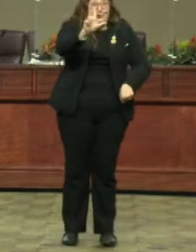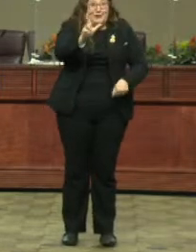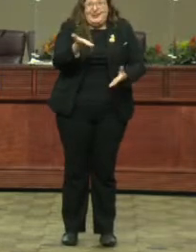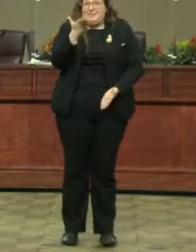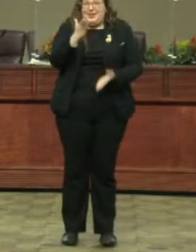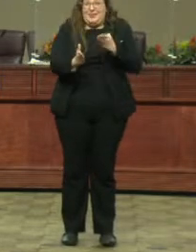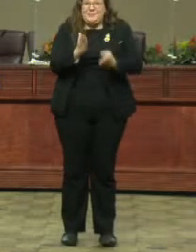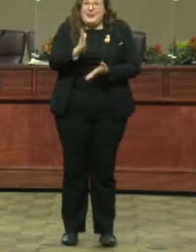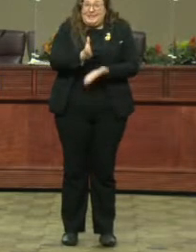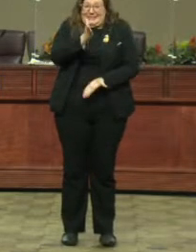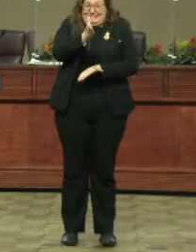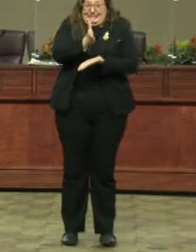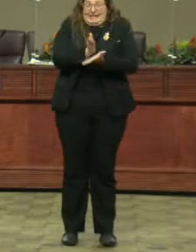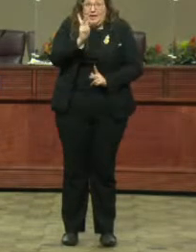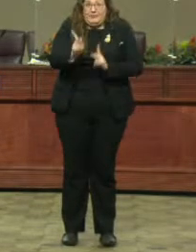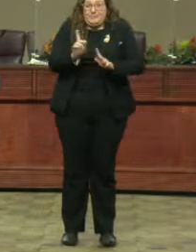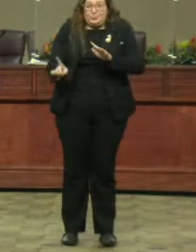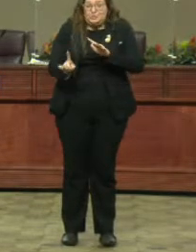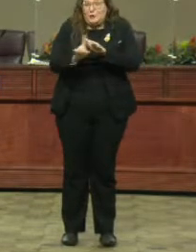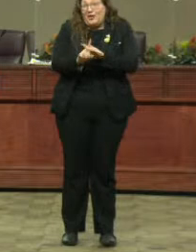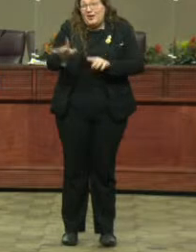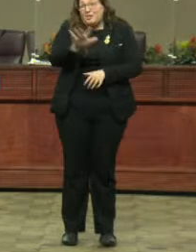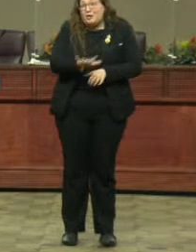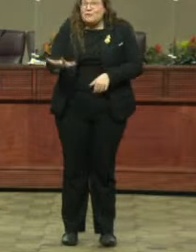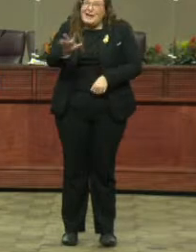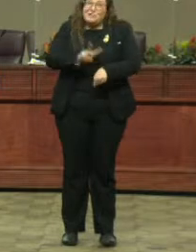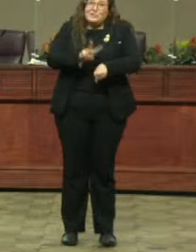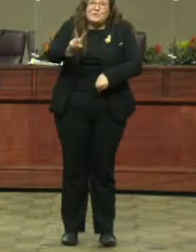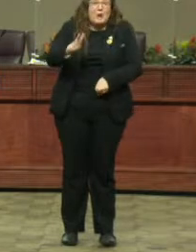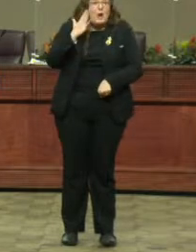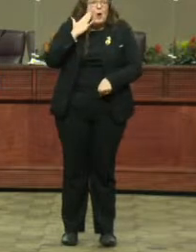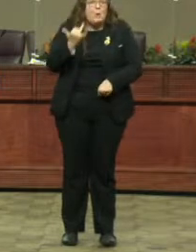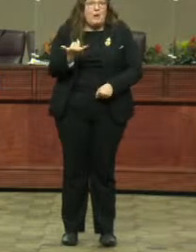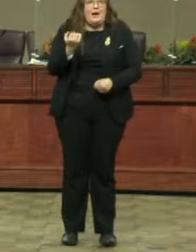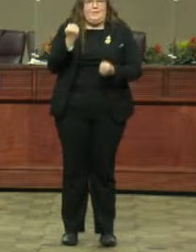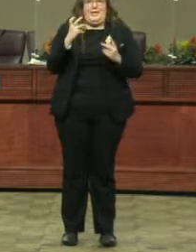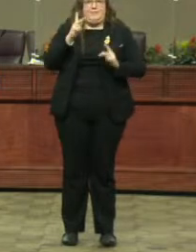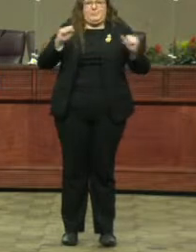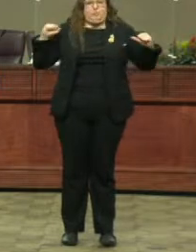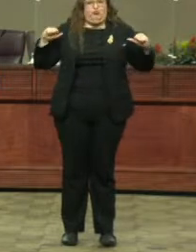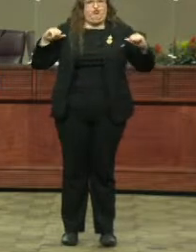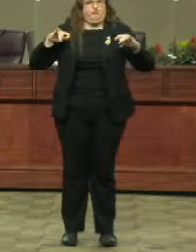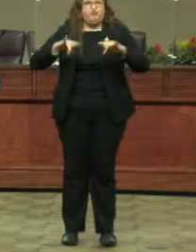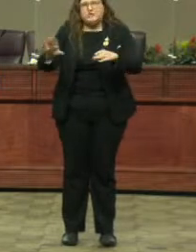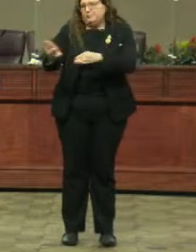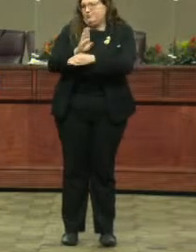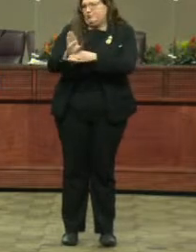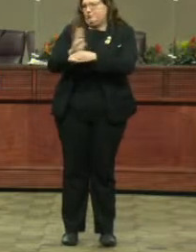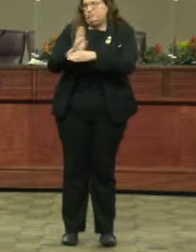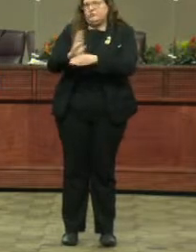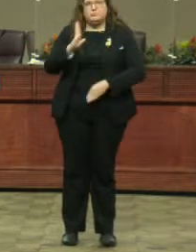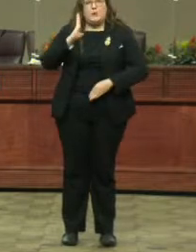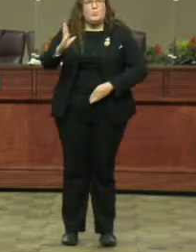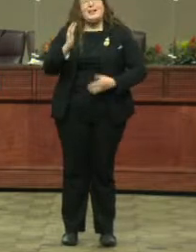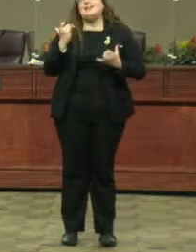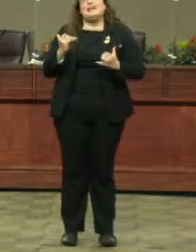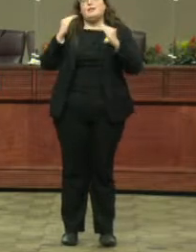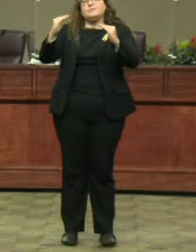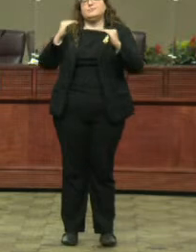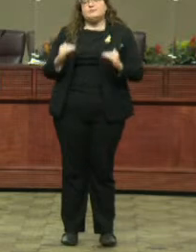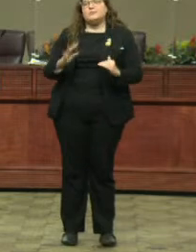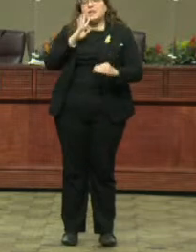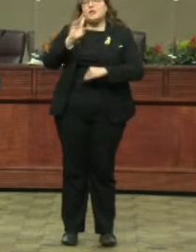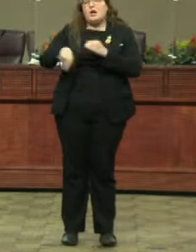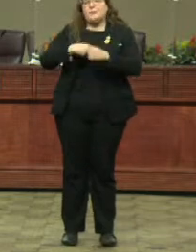o'clock, depending on volume. With that, with COVID-19, the mayor mentioned that we